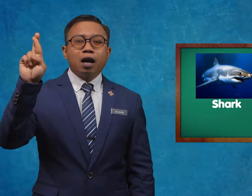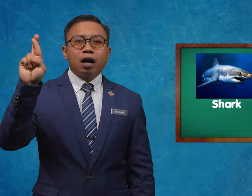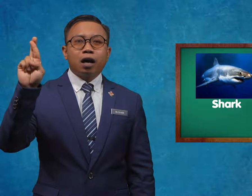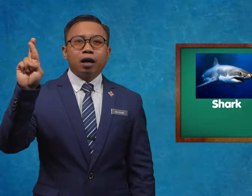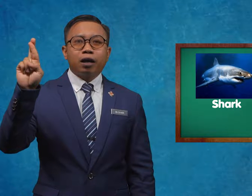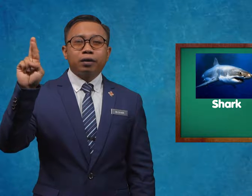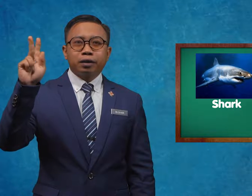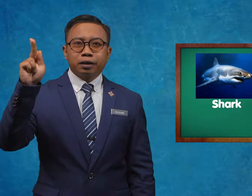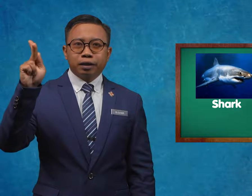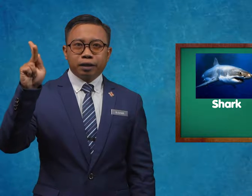A R K.